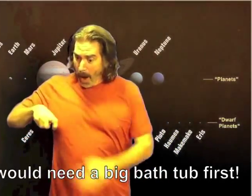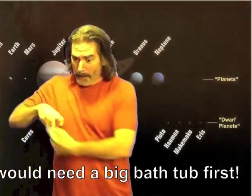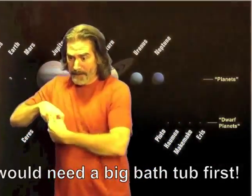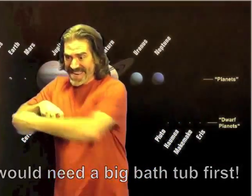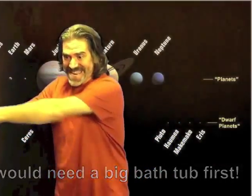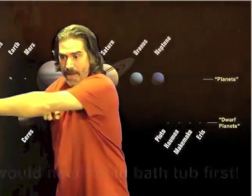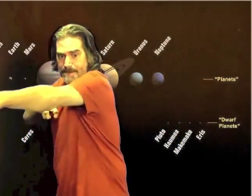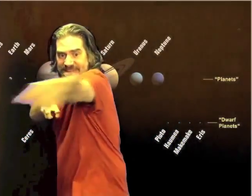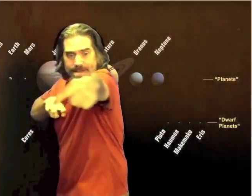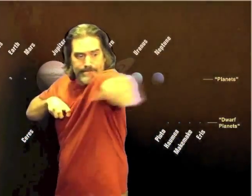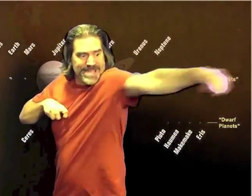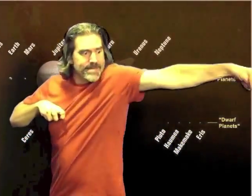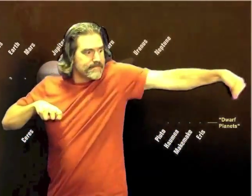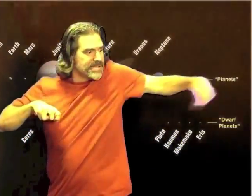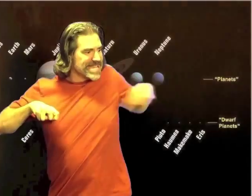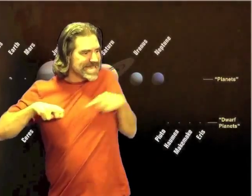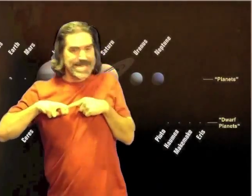to see this happen.